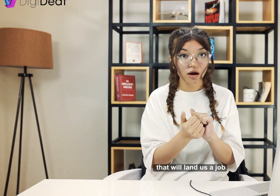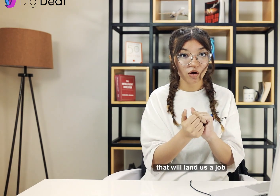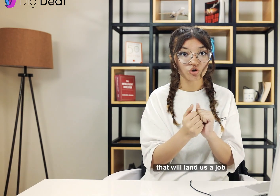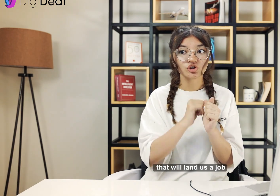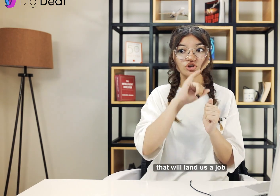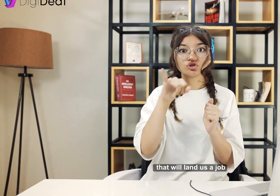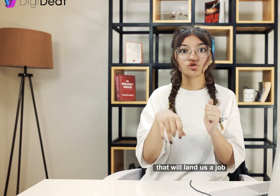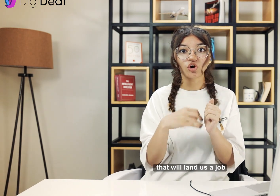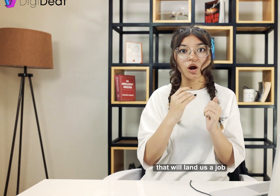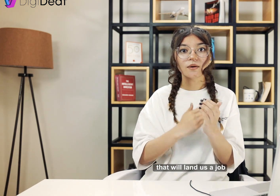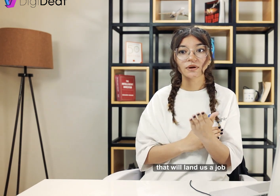us a job.